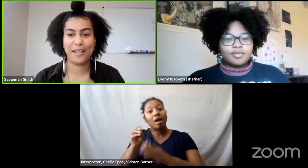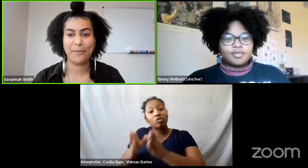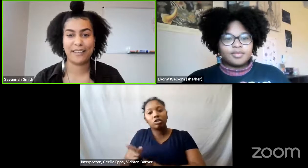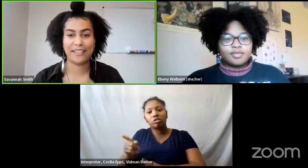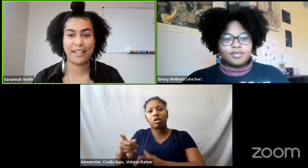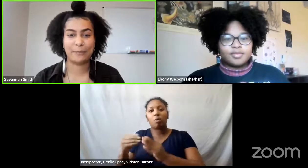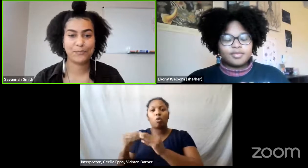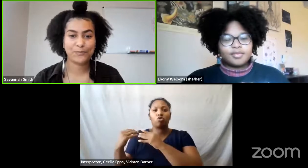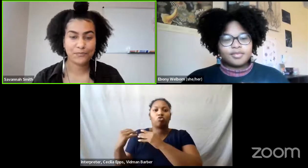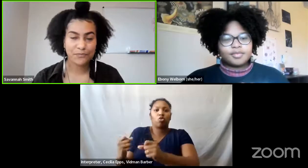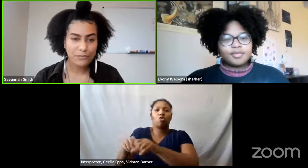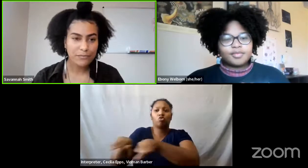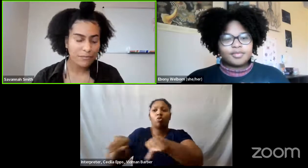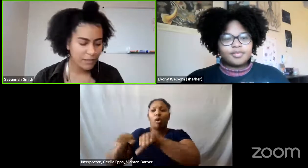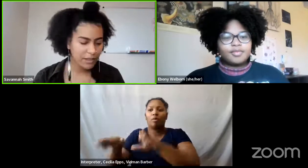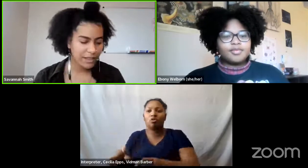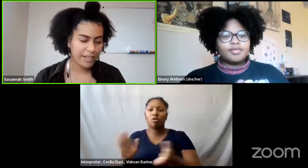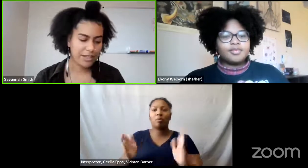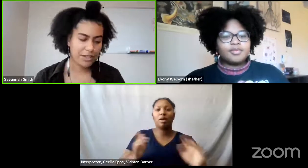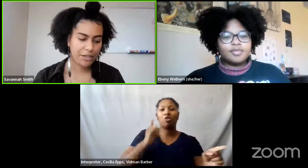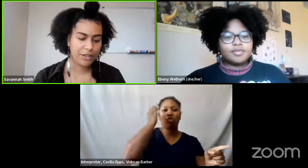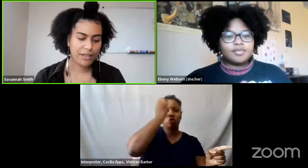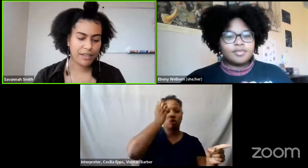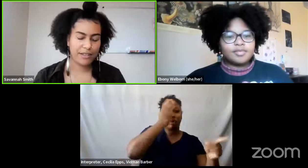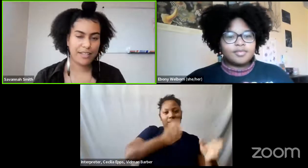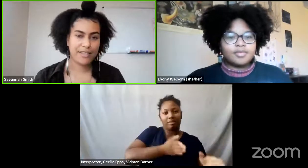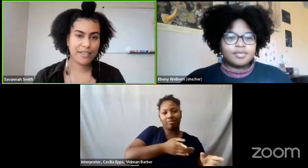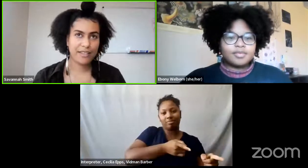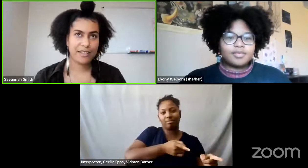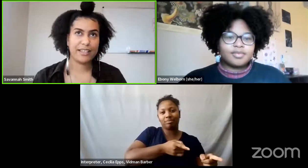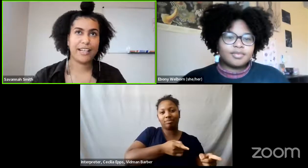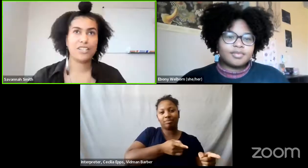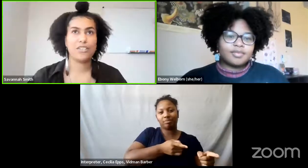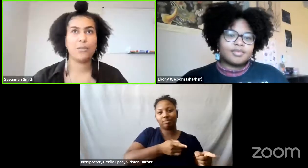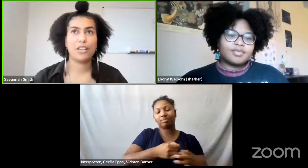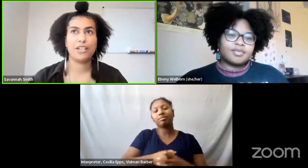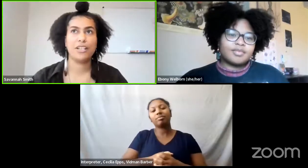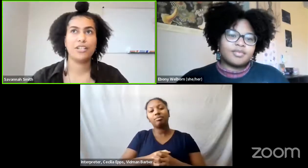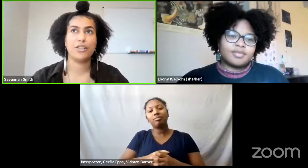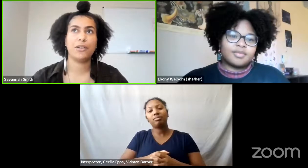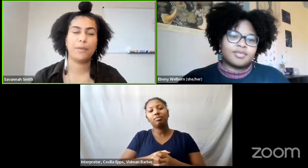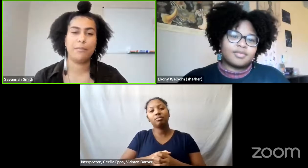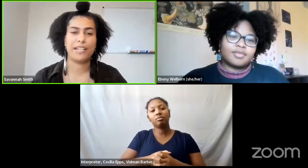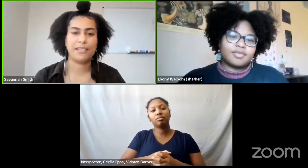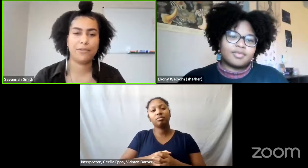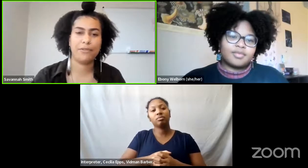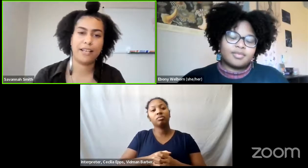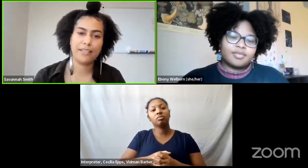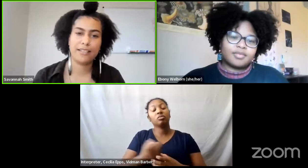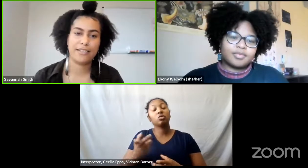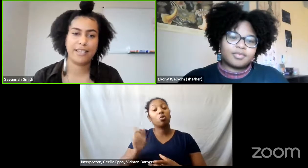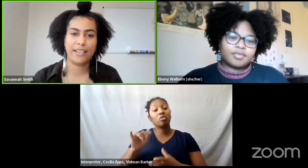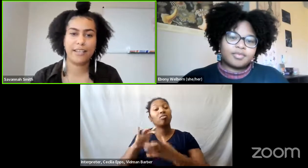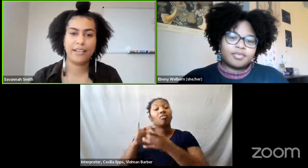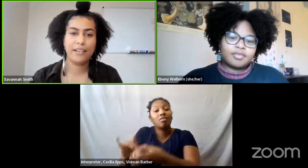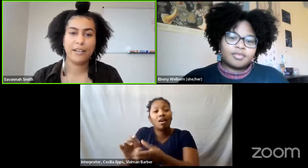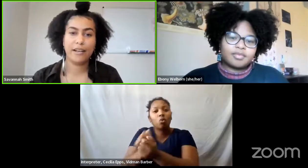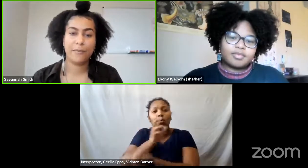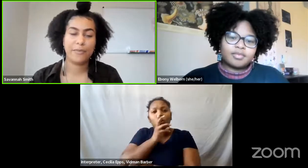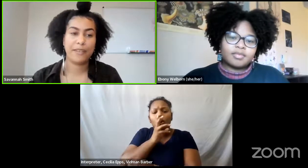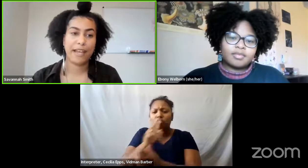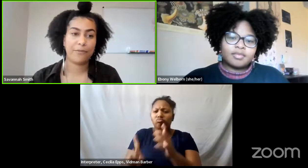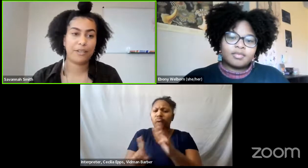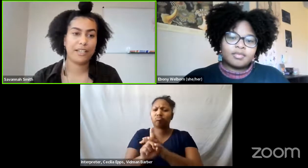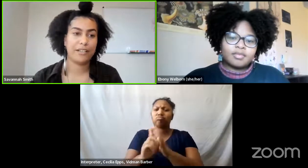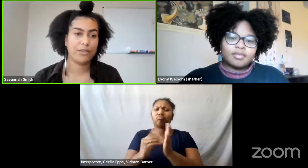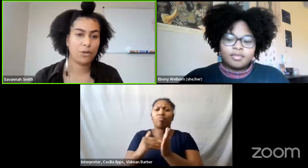swimmers than them at the time. And so this connection to water showed up in many different facets in